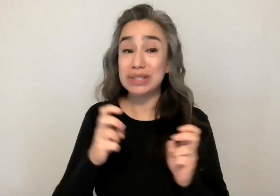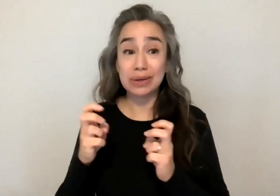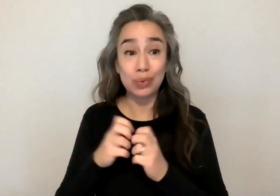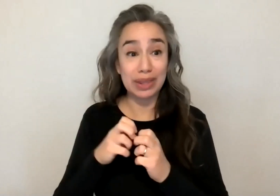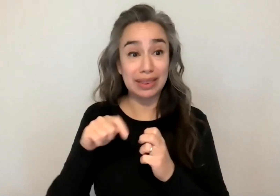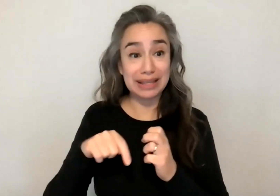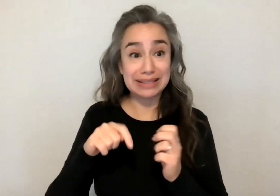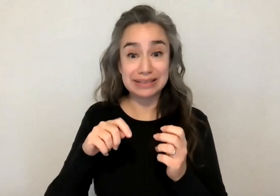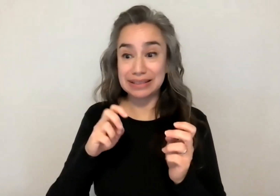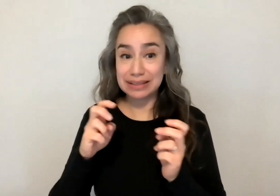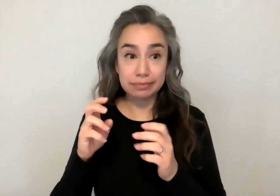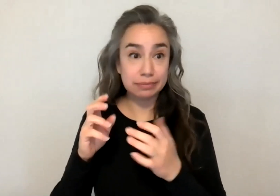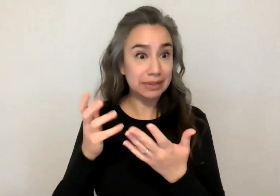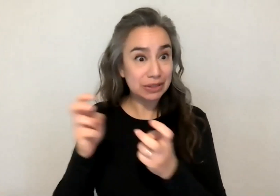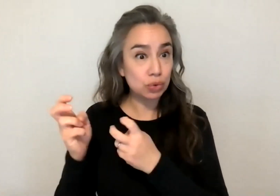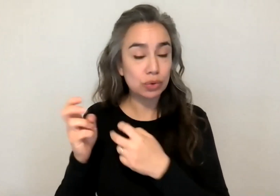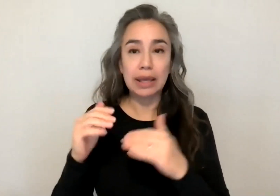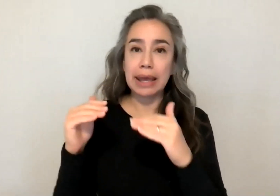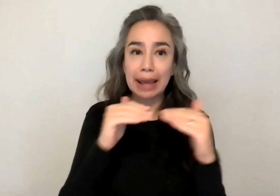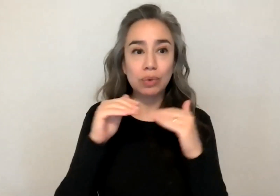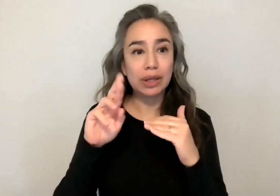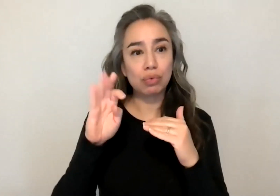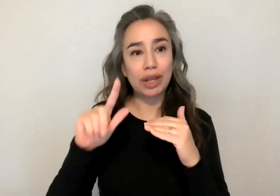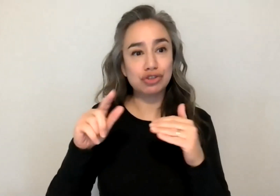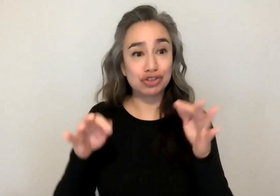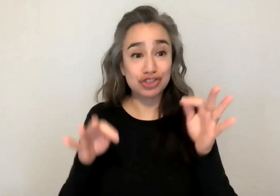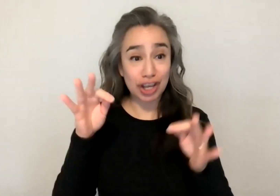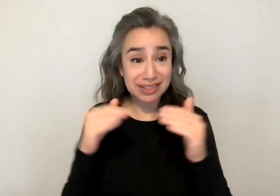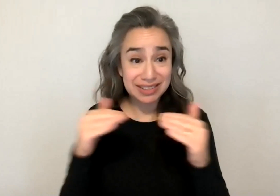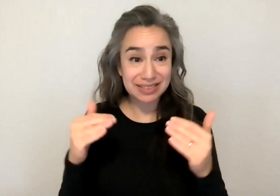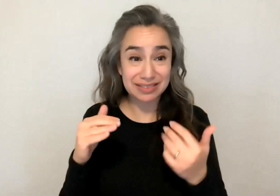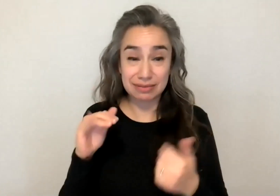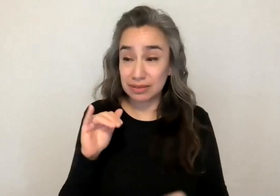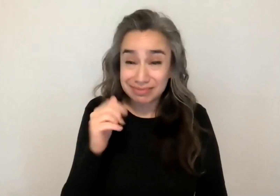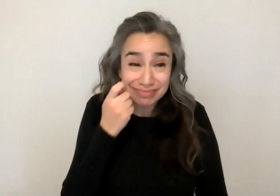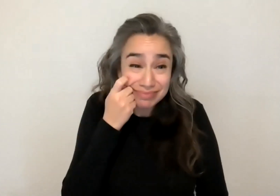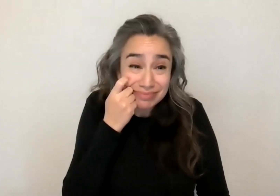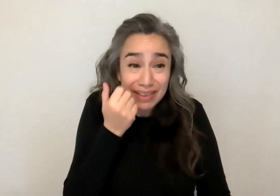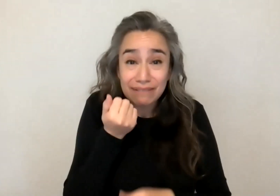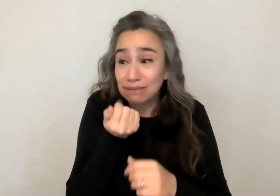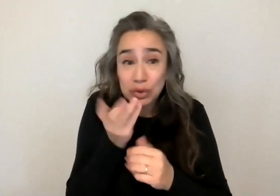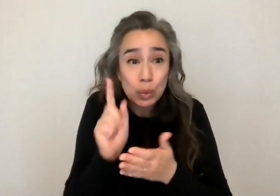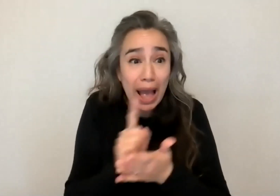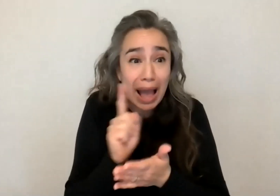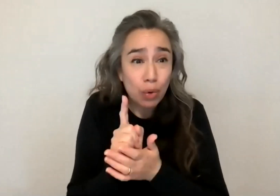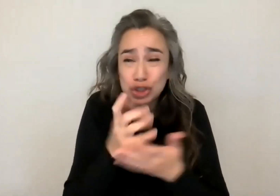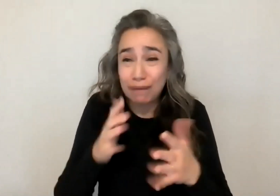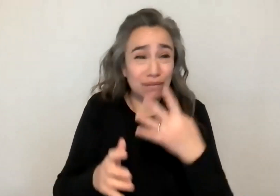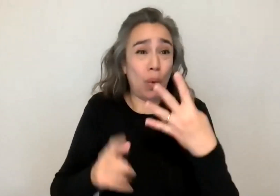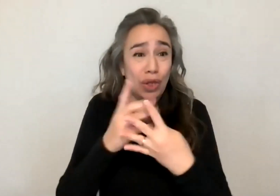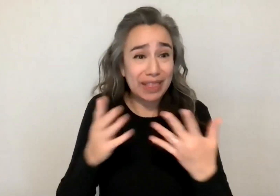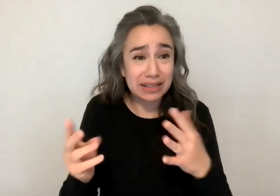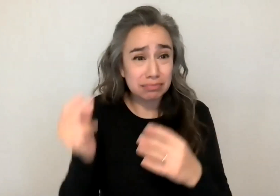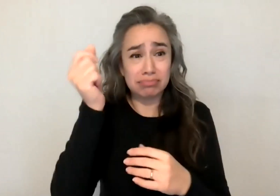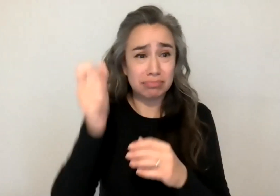issues of equity and racial justice. And that was just in a couple of hours. So if people are looking for them, you